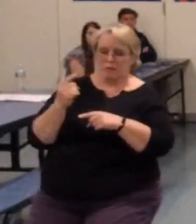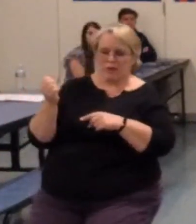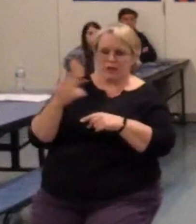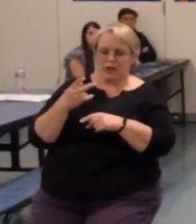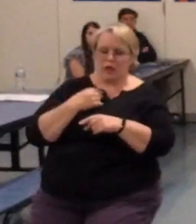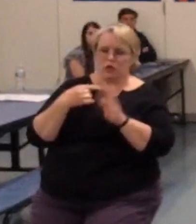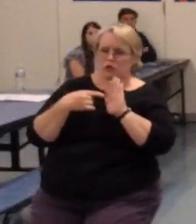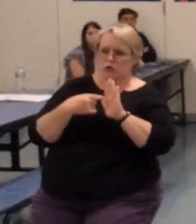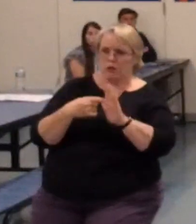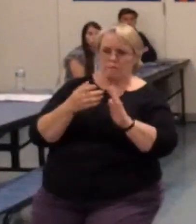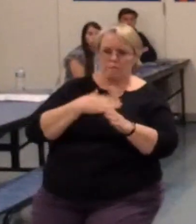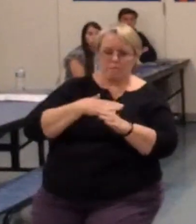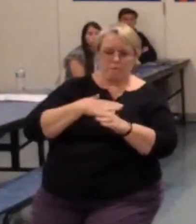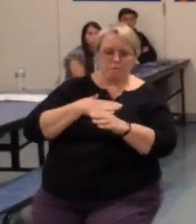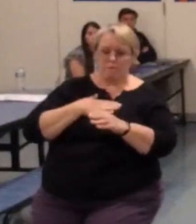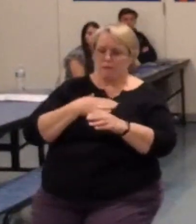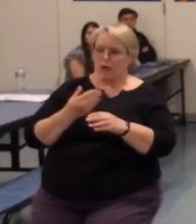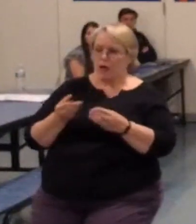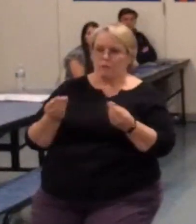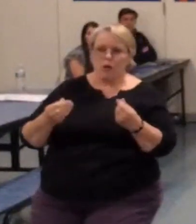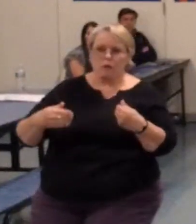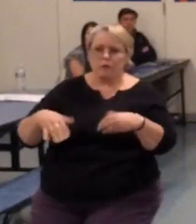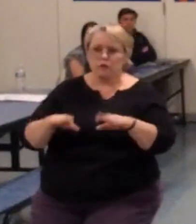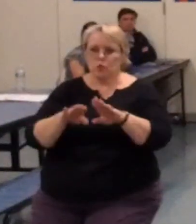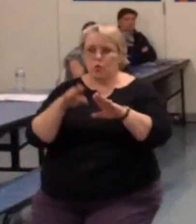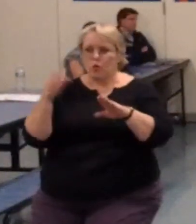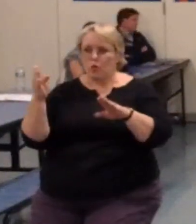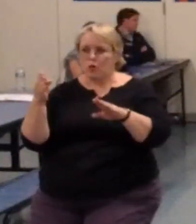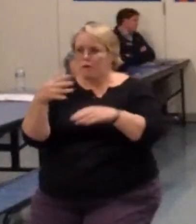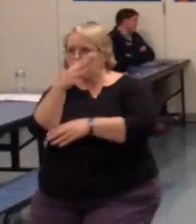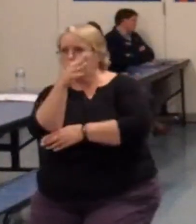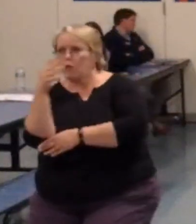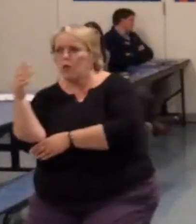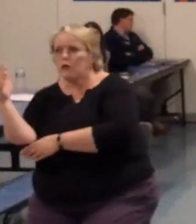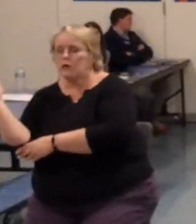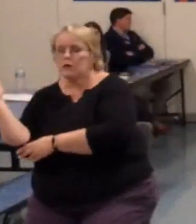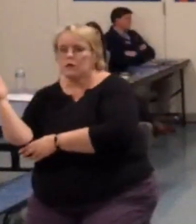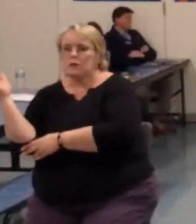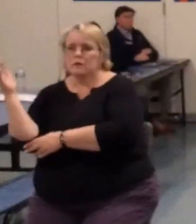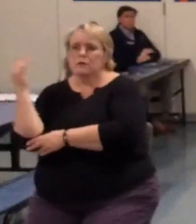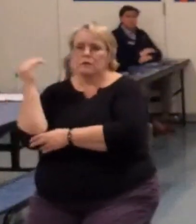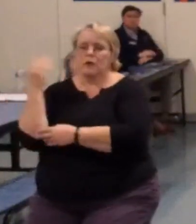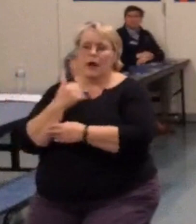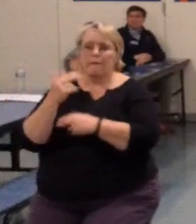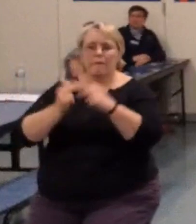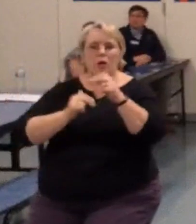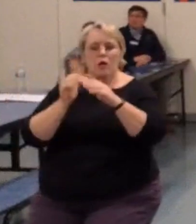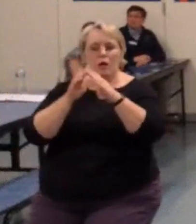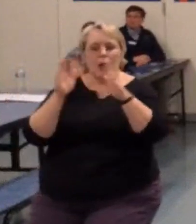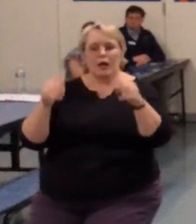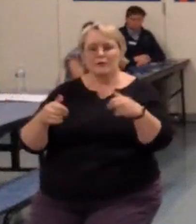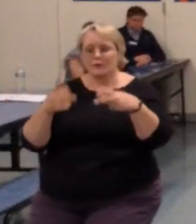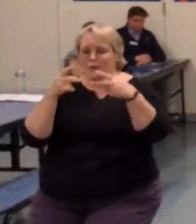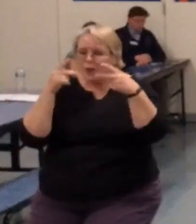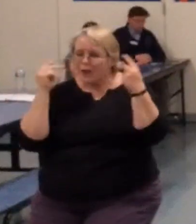showed him my backyard, how it's all opened up, you got the woods. I even built a house for the